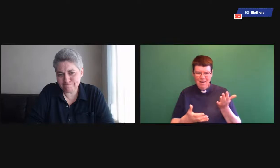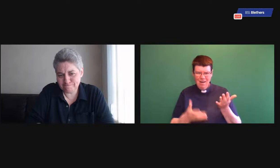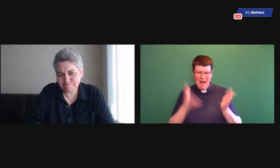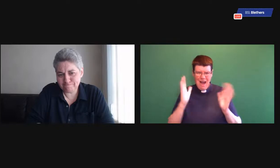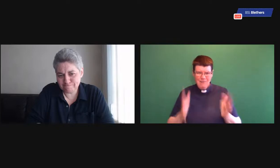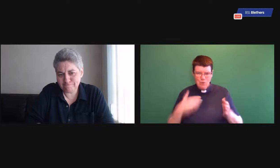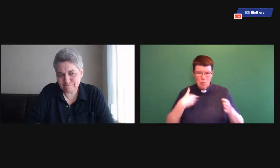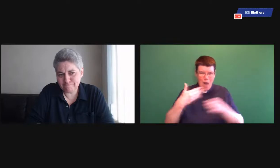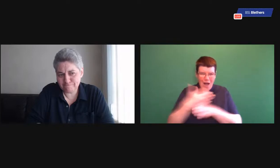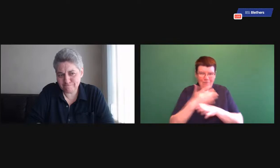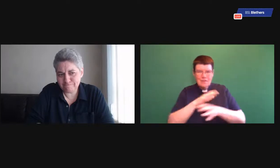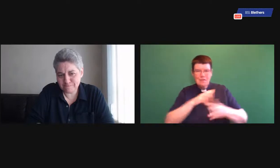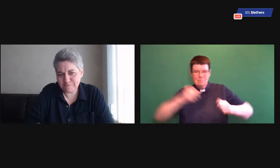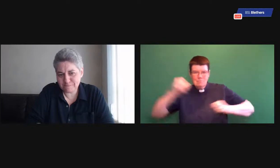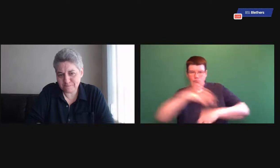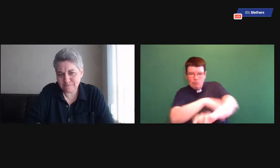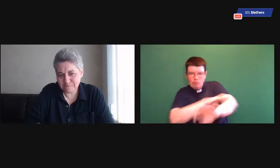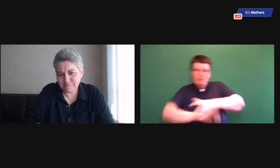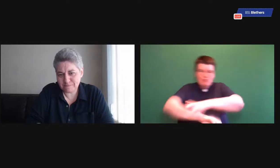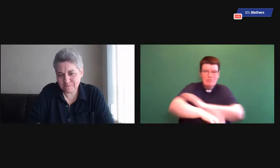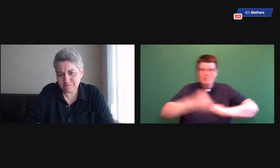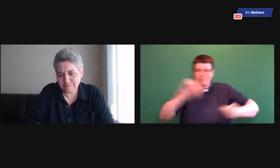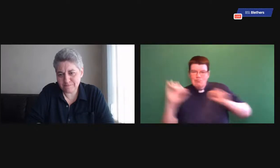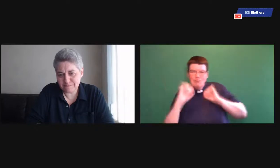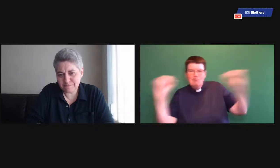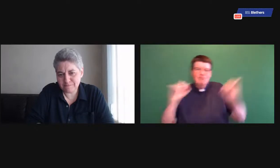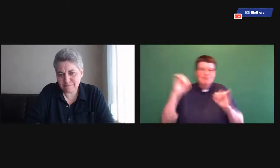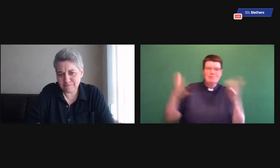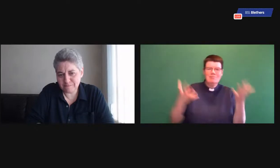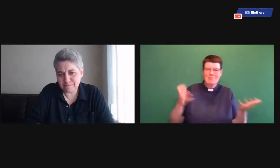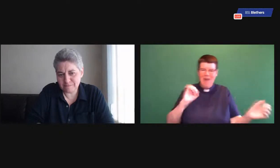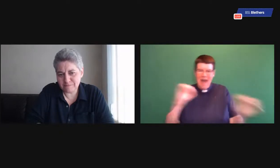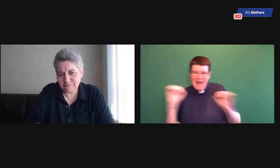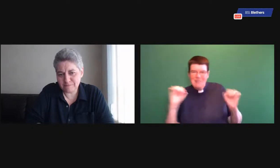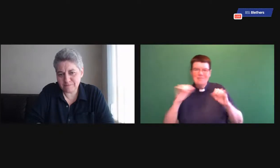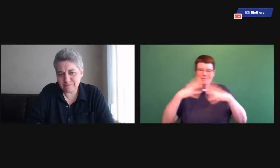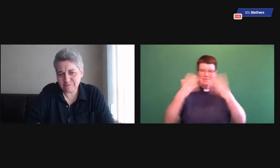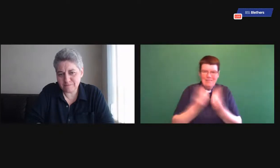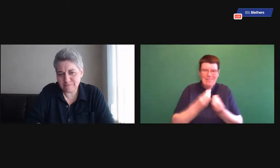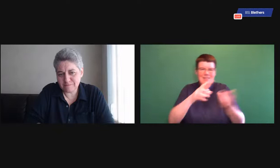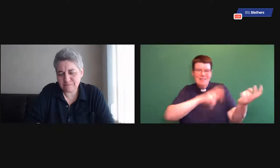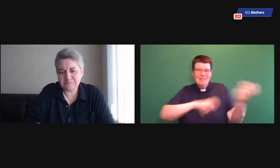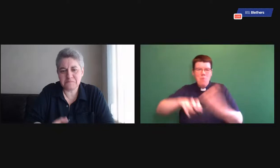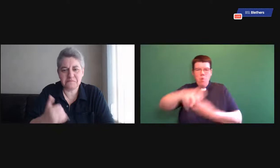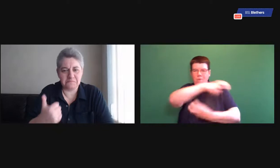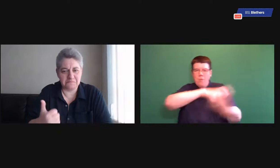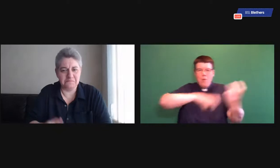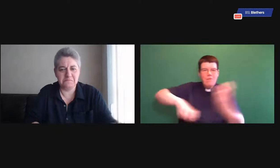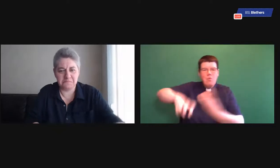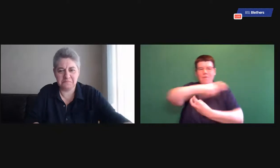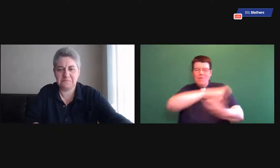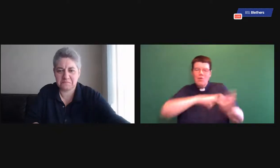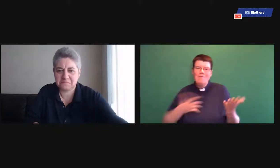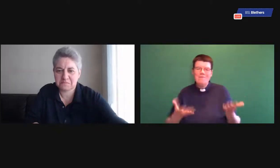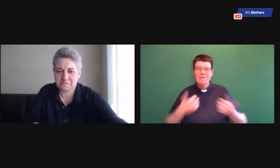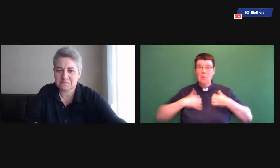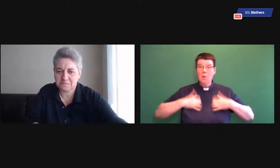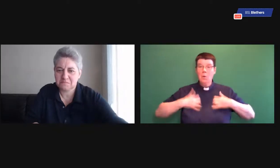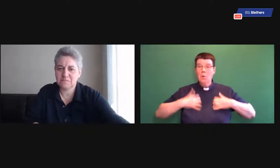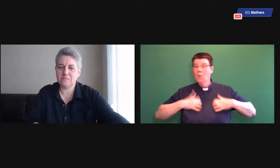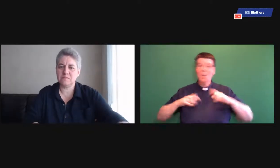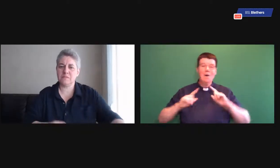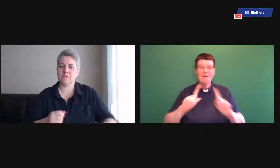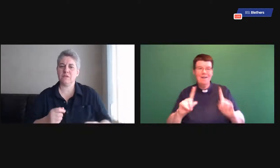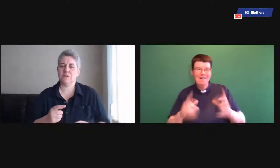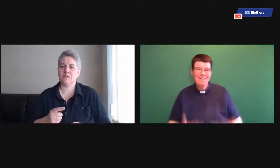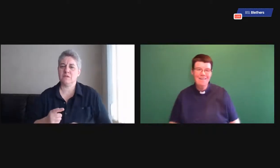know that deaf children want to use their hands and want to show and create, and they need that. They need